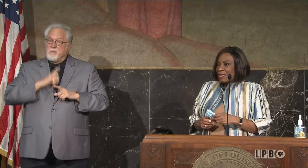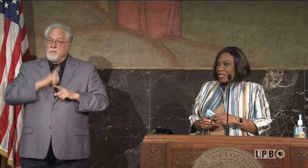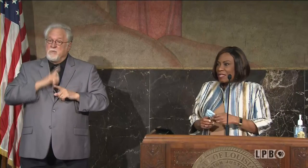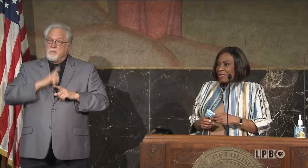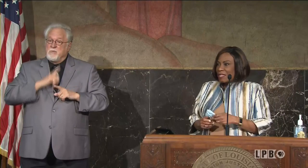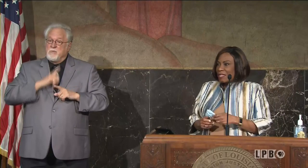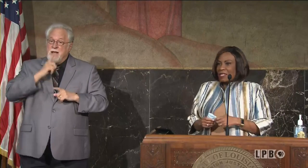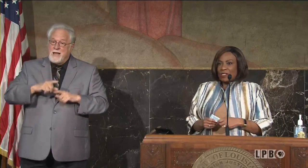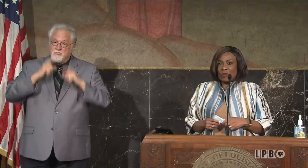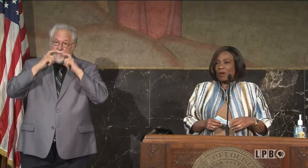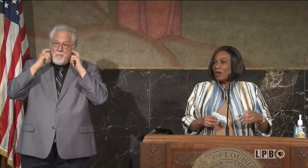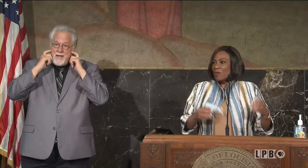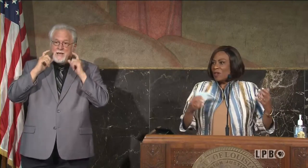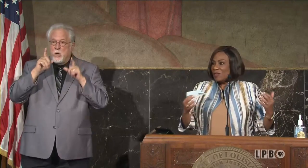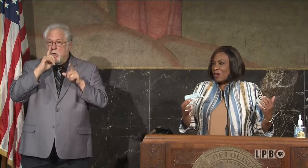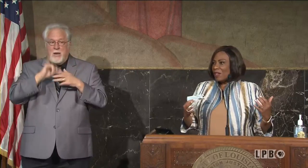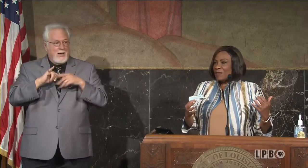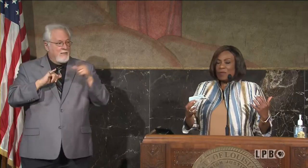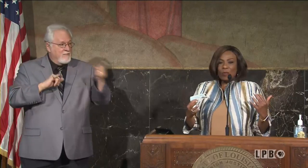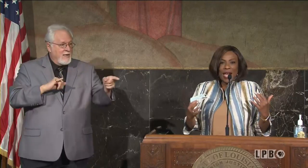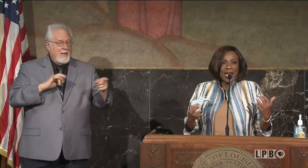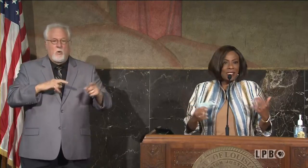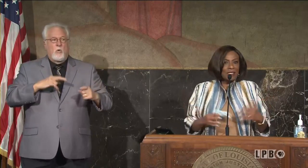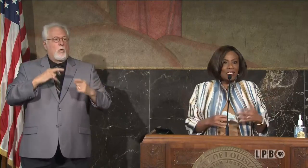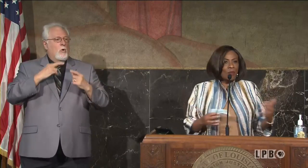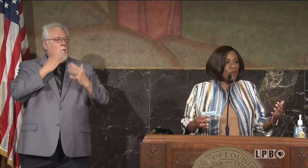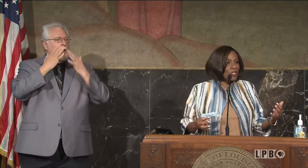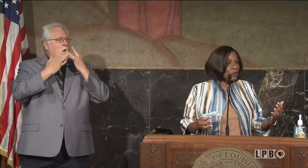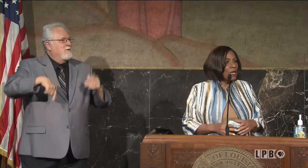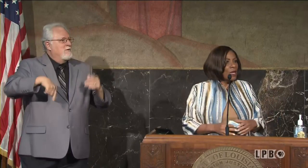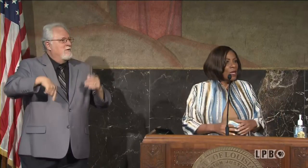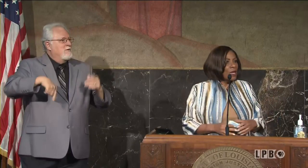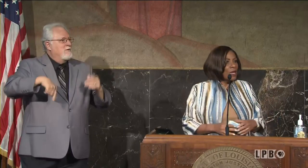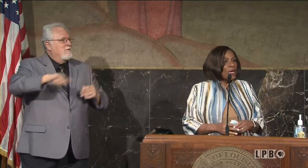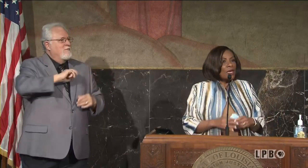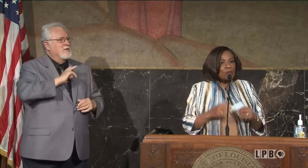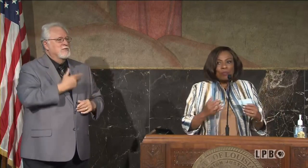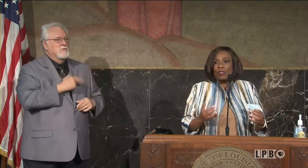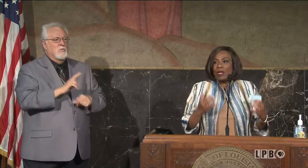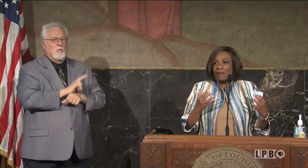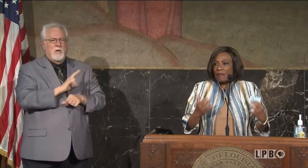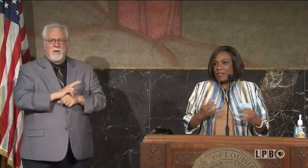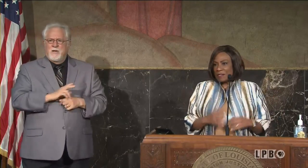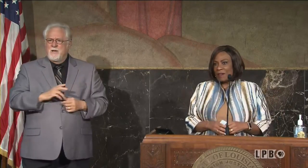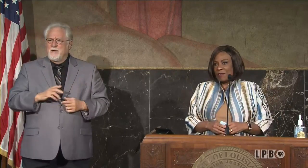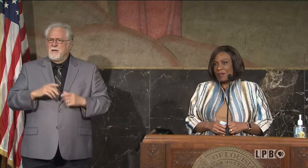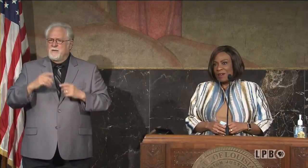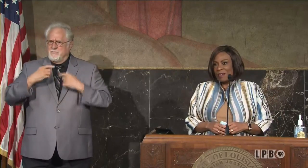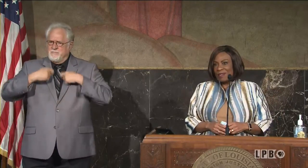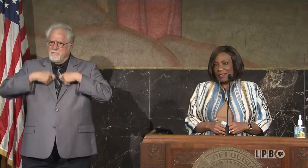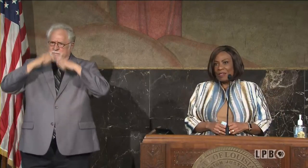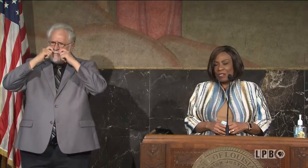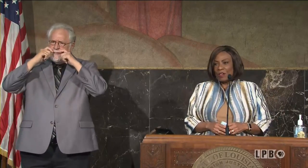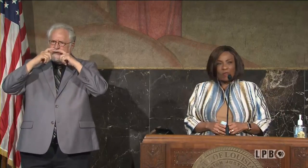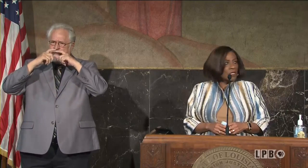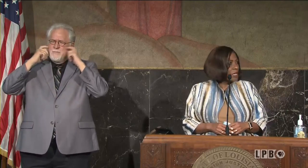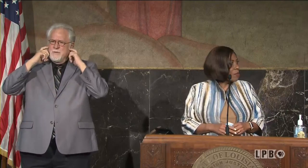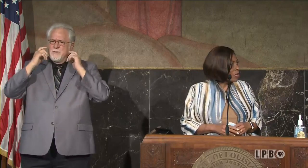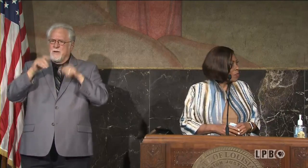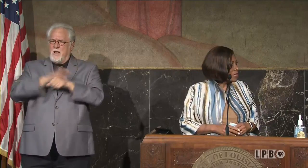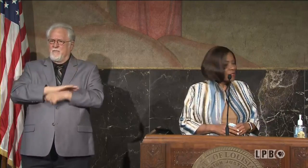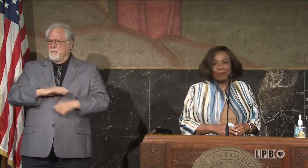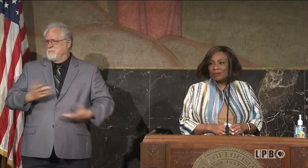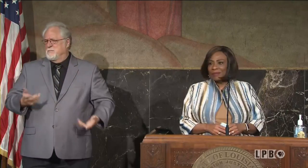this or one of the colorful masks that some of us wear, put a face covering on. It serves the